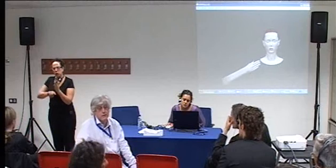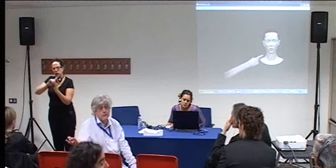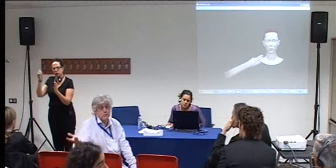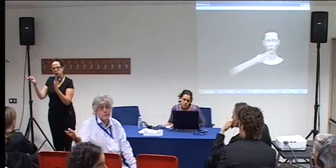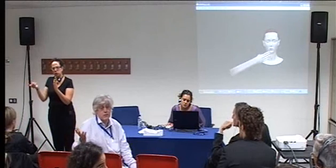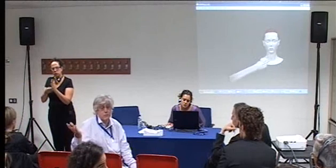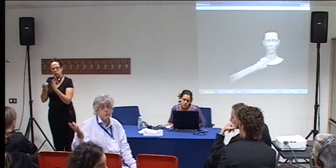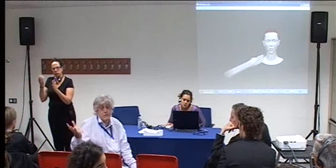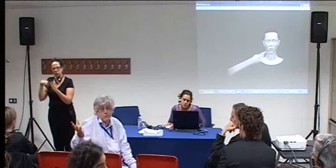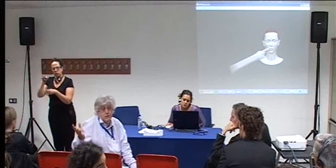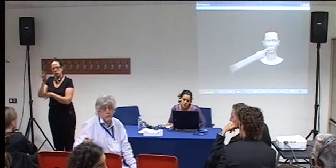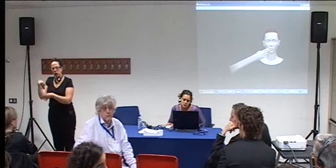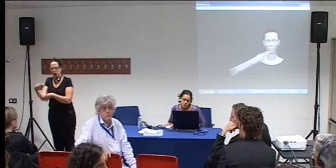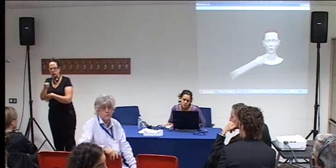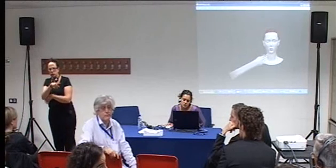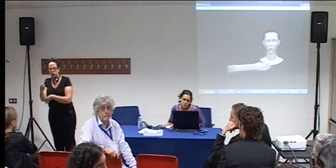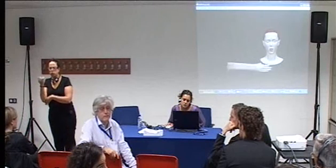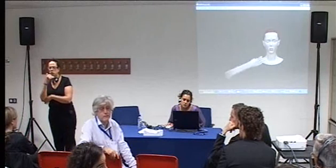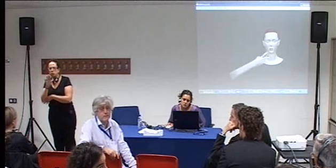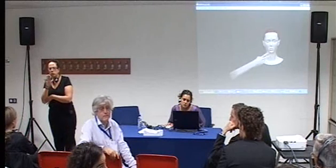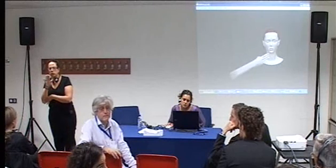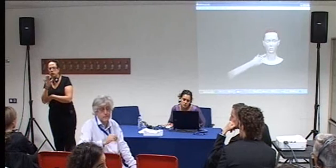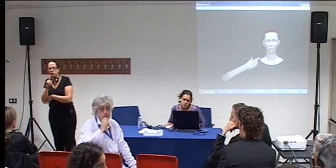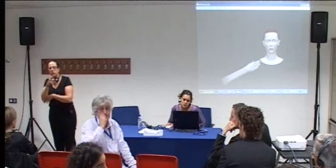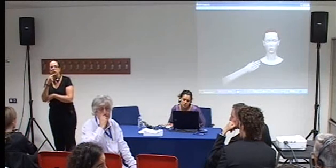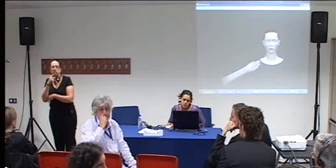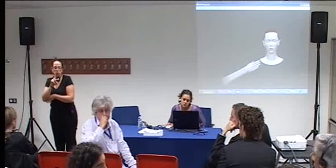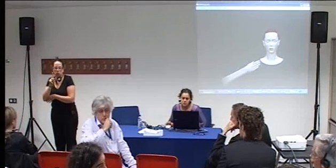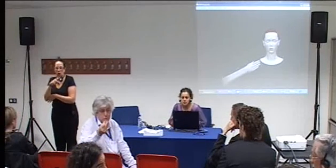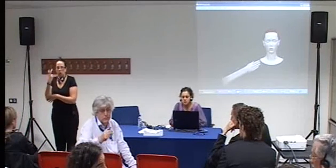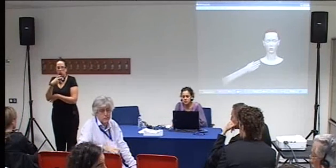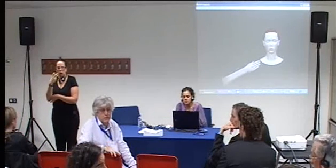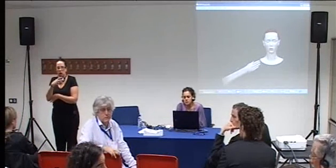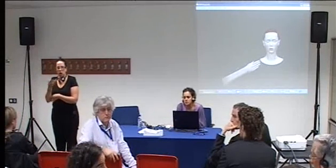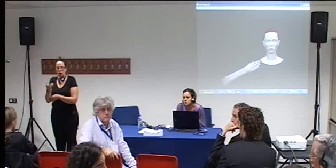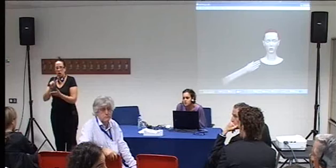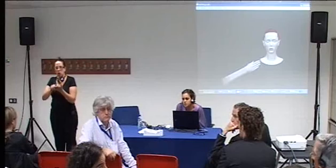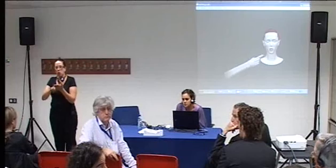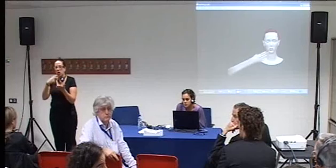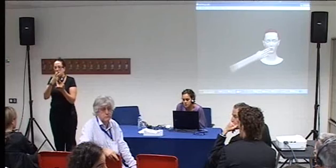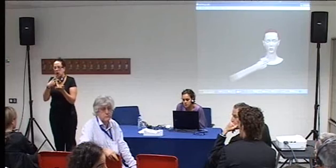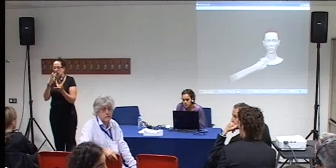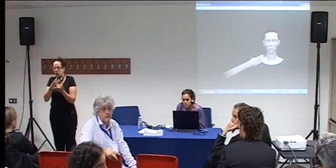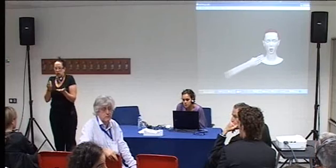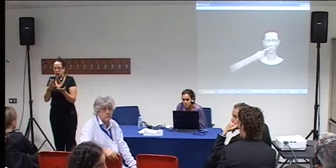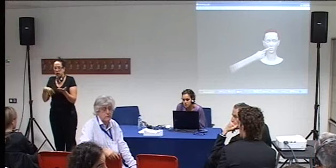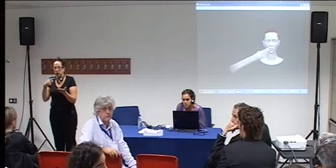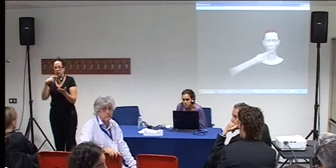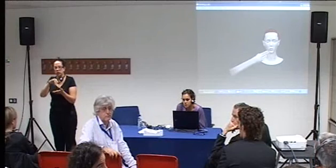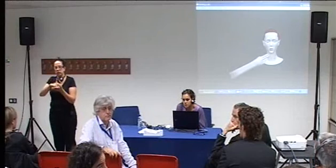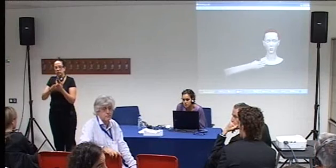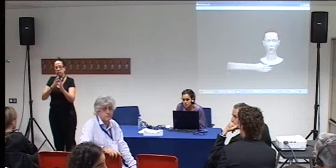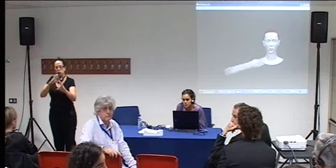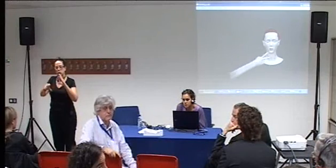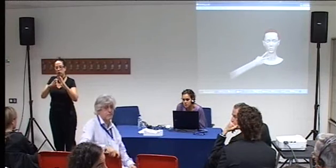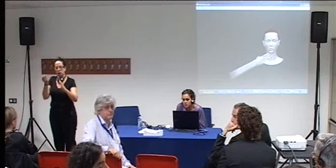don't know if Catalan is a complex language, I have no idea, he says. Well, it's oral. They took in oral language to communicate, so the system